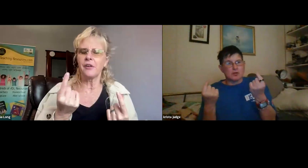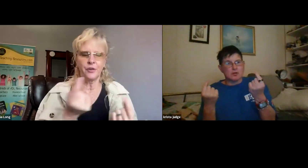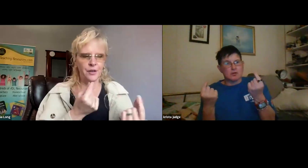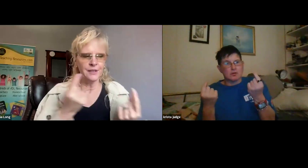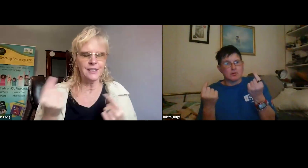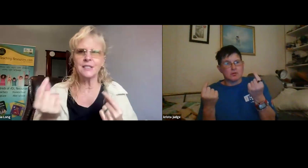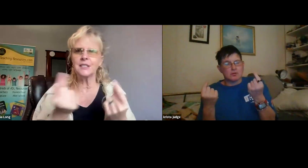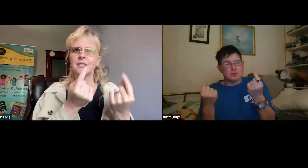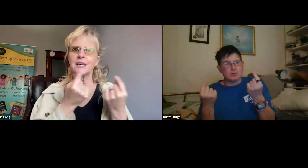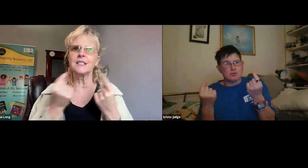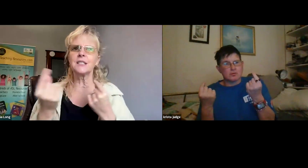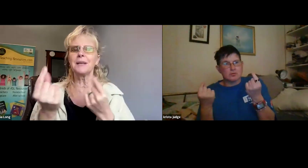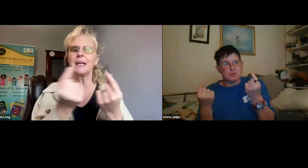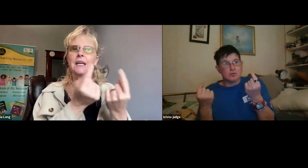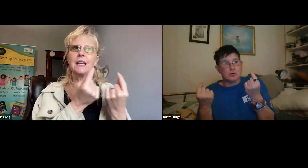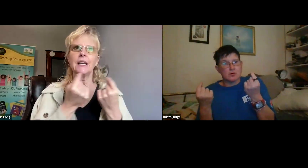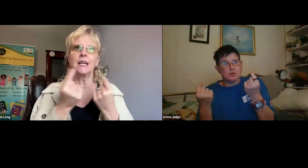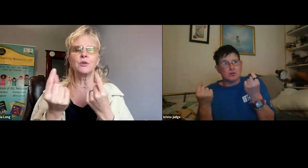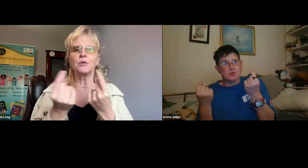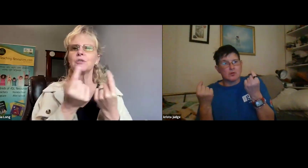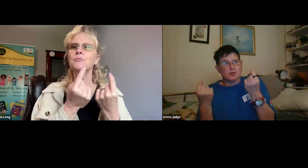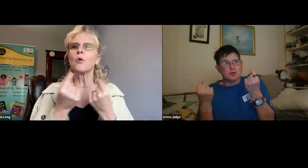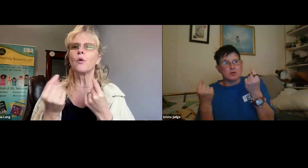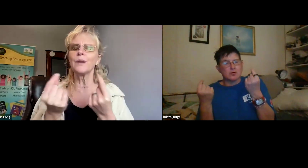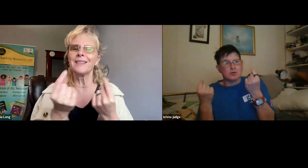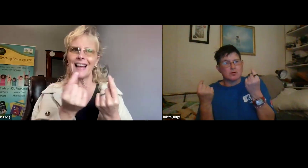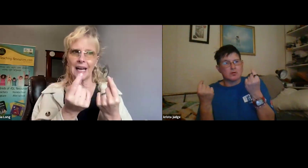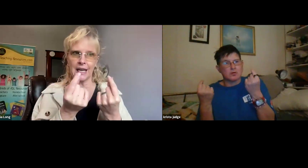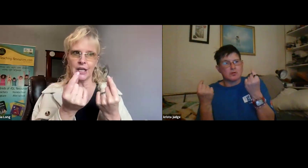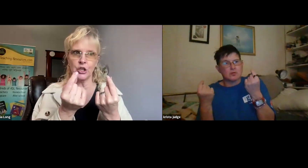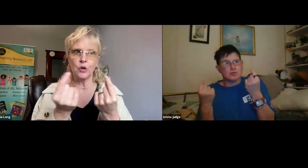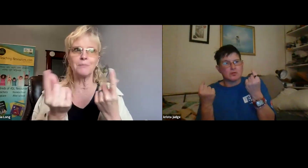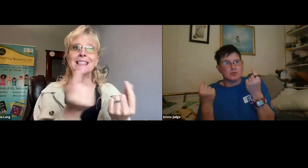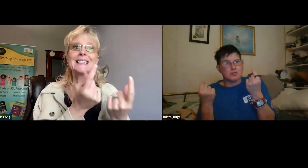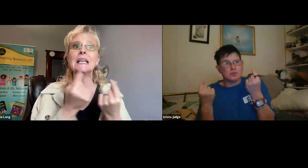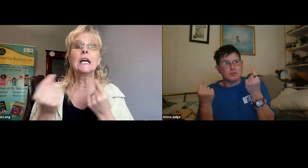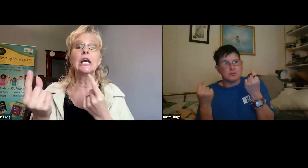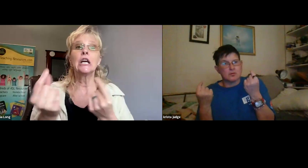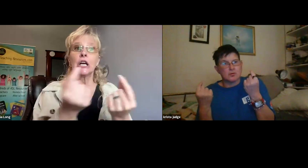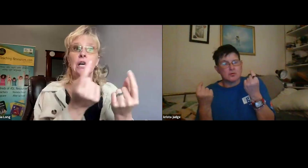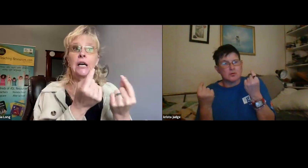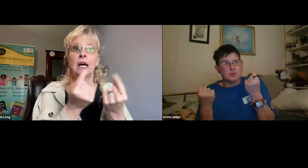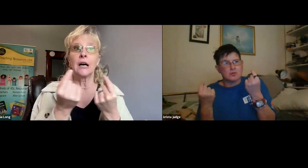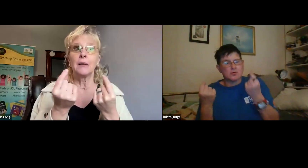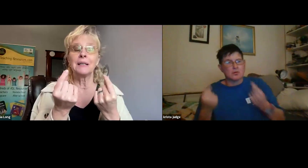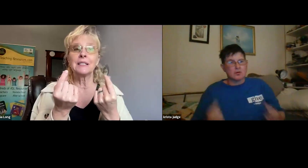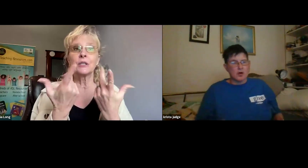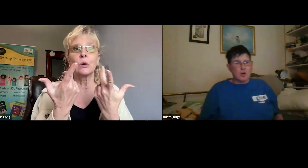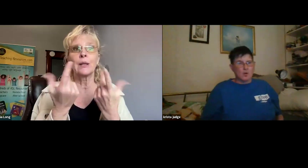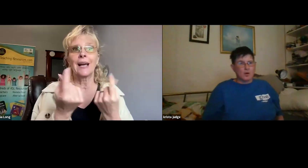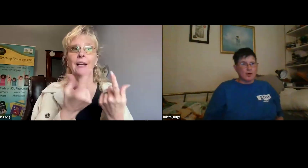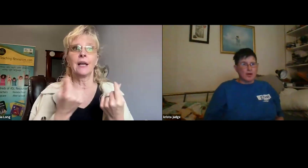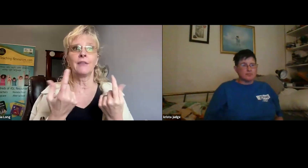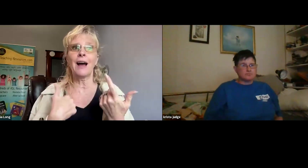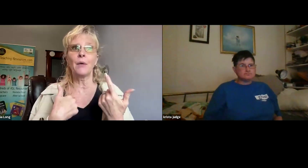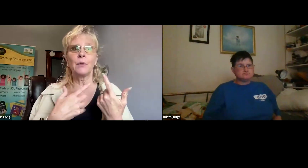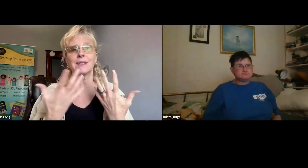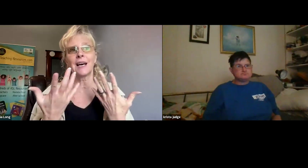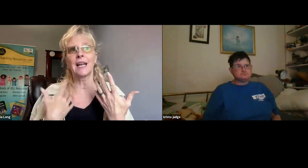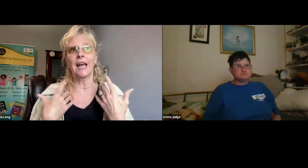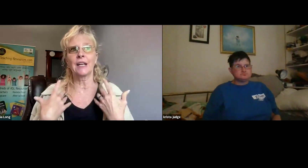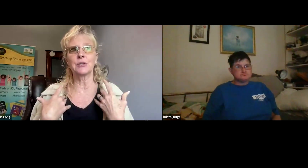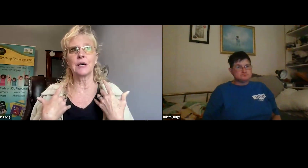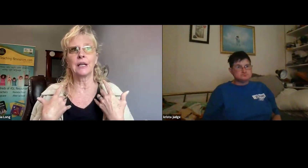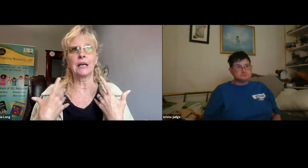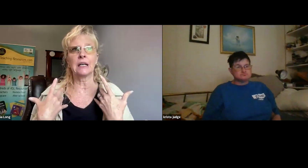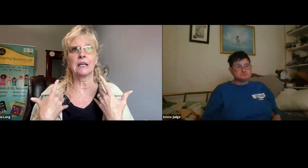Do. Yeah, this tends to be used more with like you're busy. if I